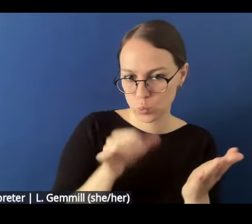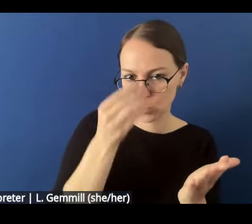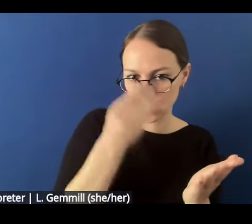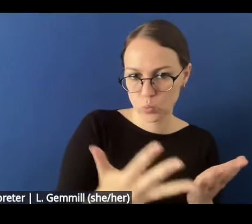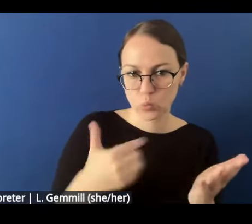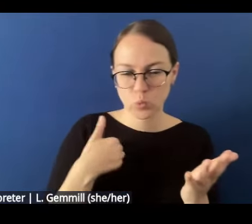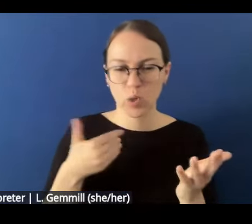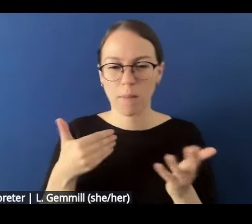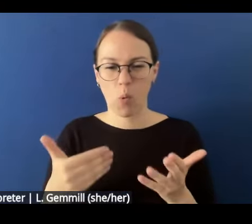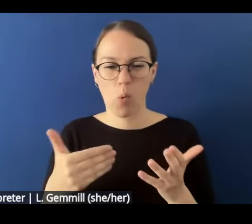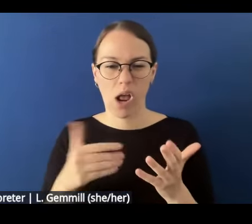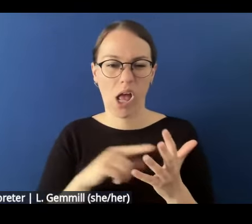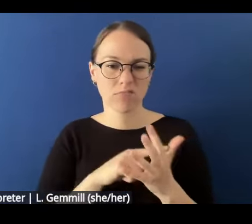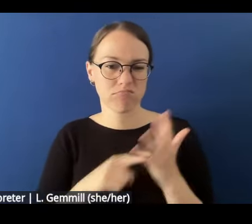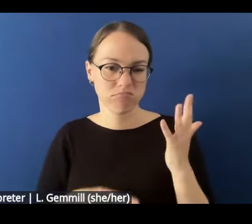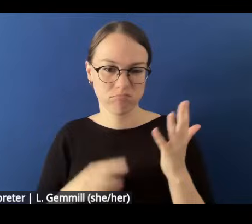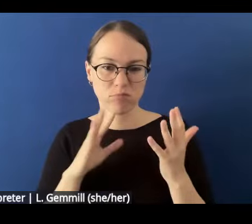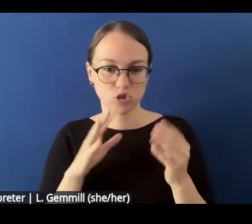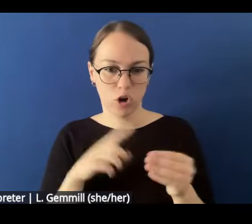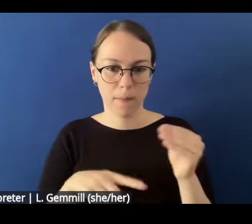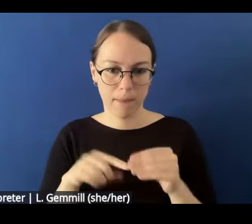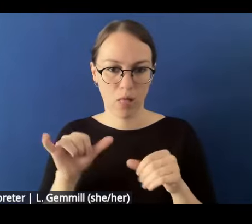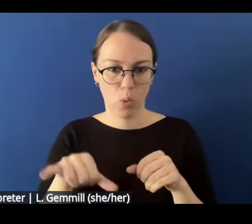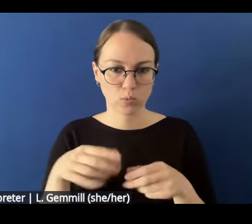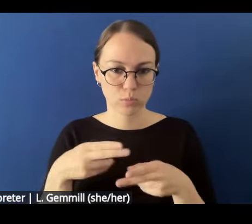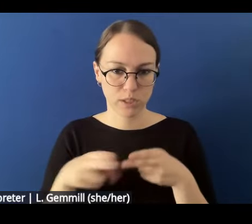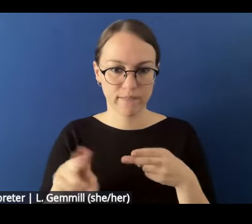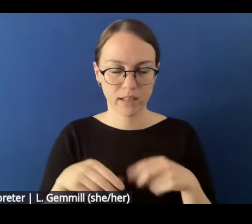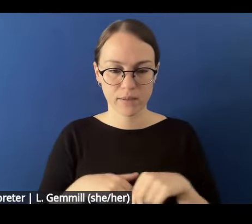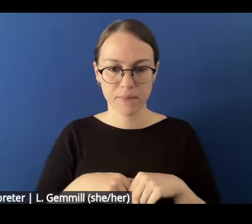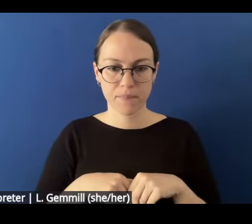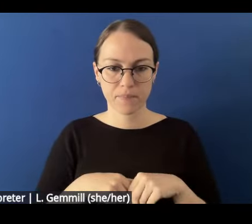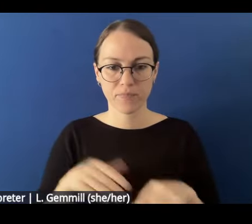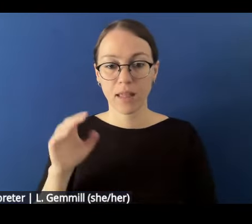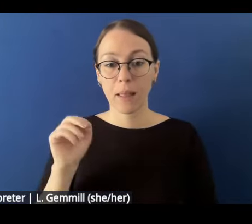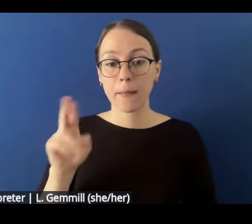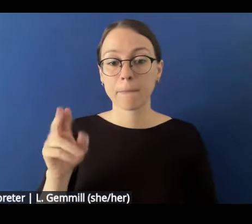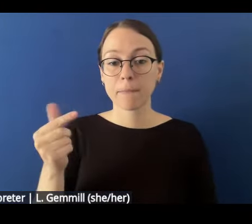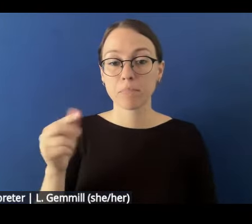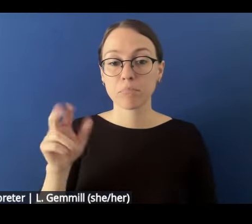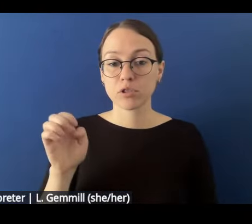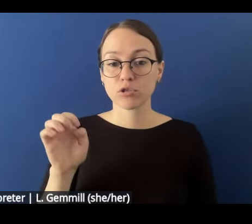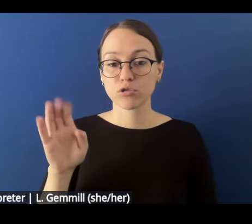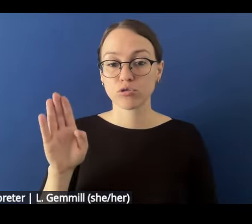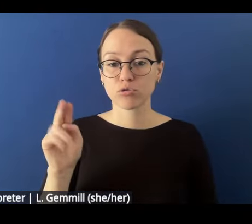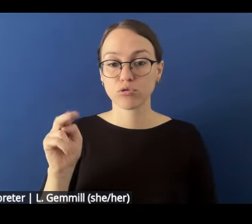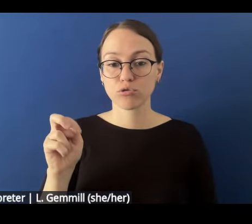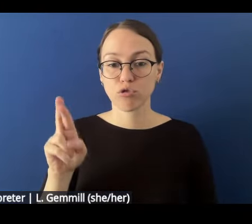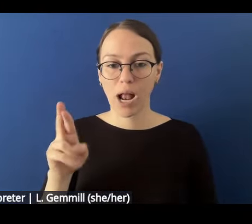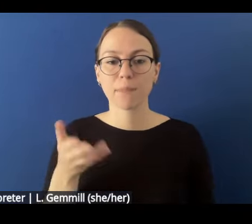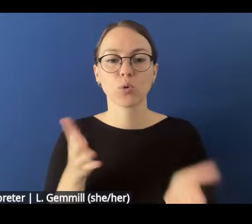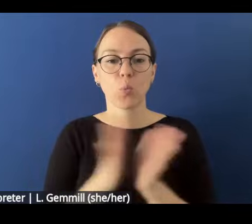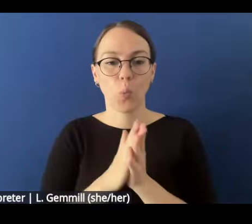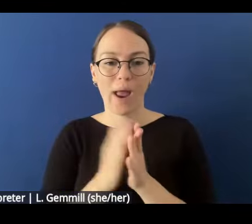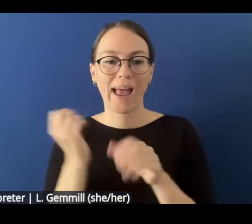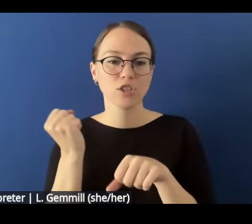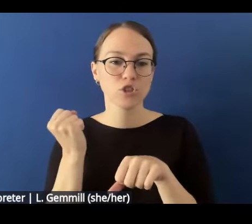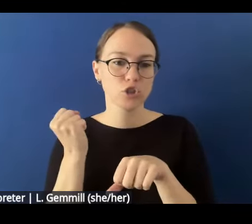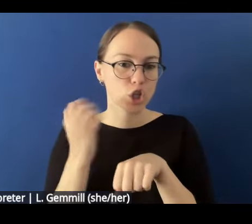briefly. So the first, Mr. Grebner had requested early access to the